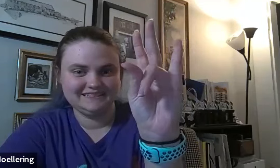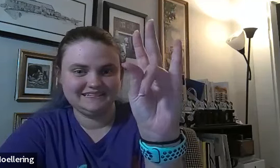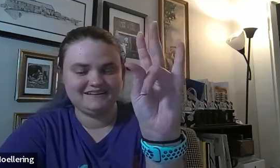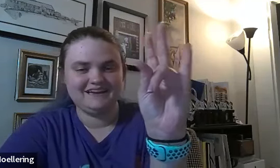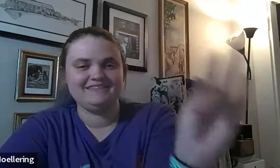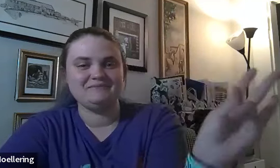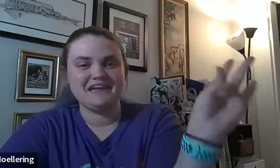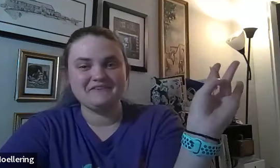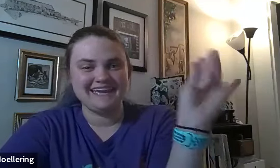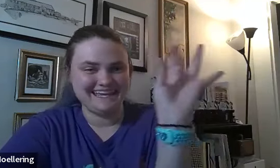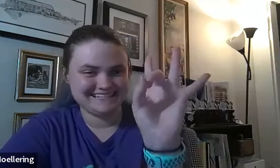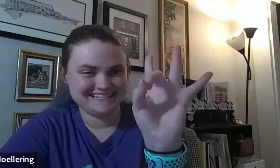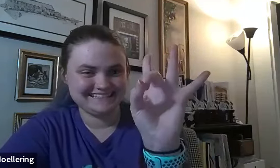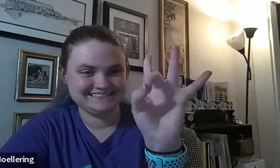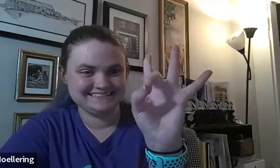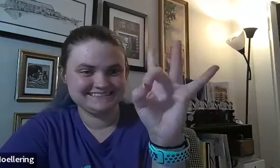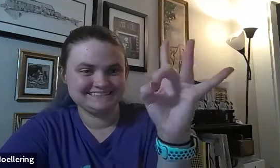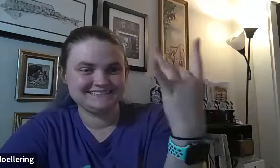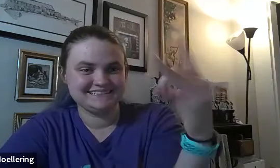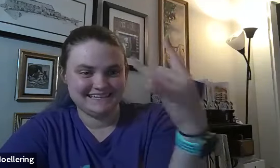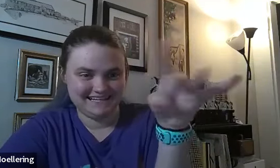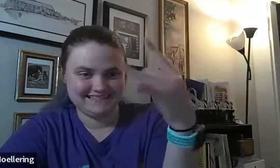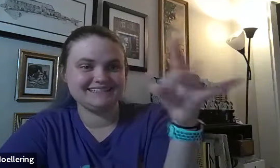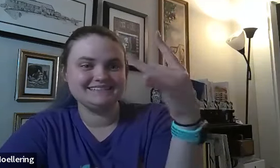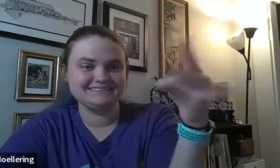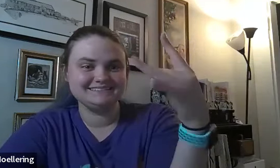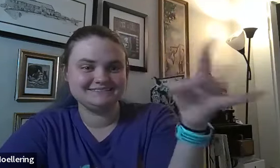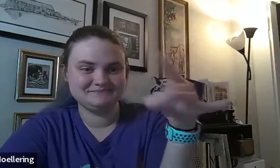Good. All right. Then we have 18, 18,